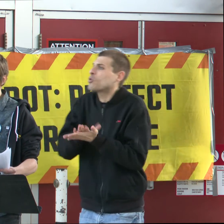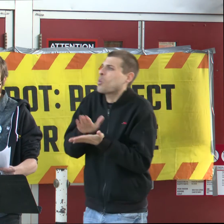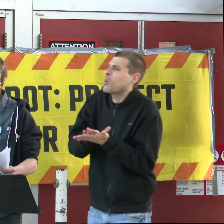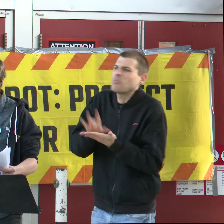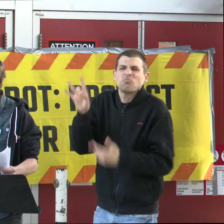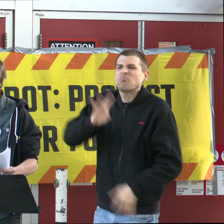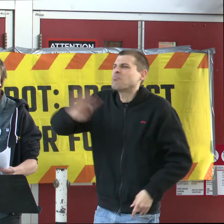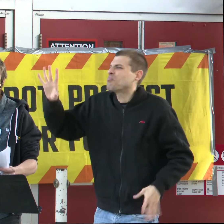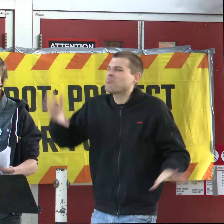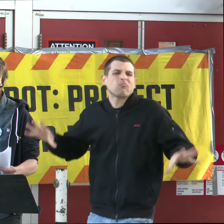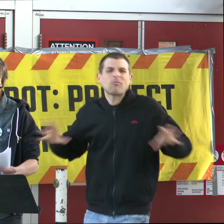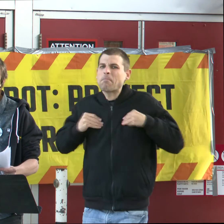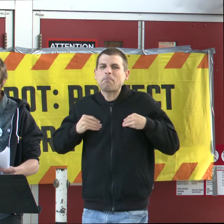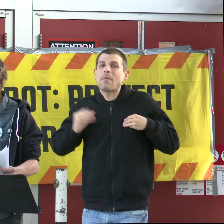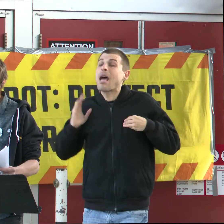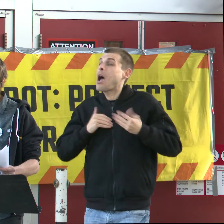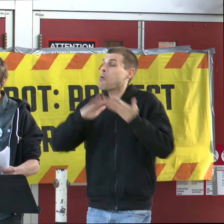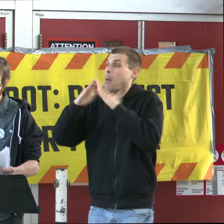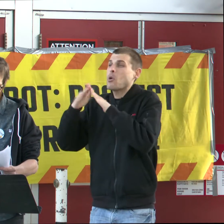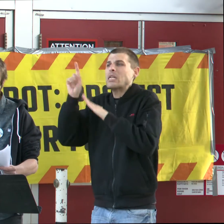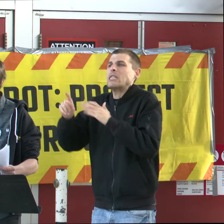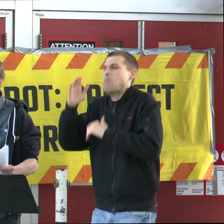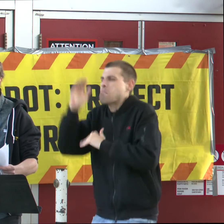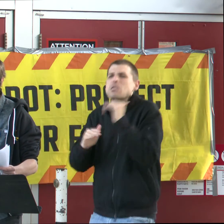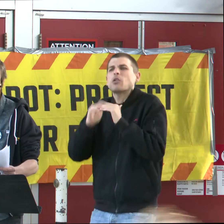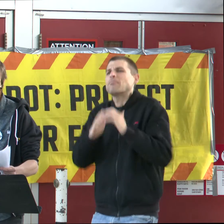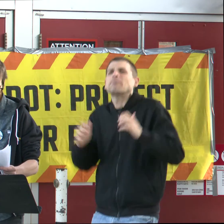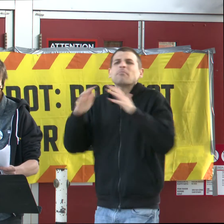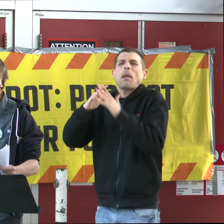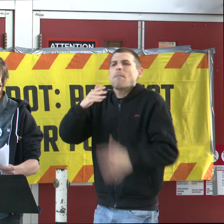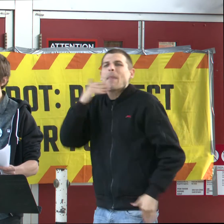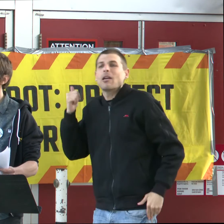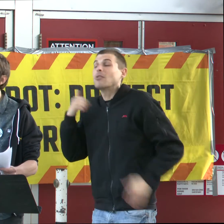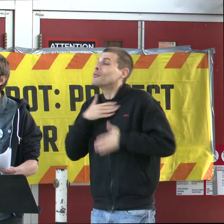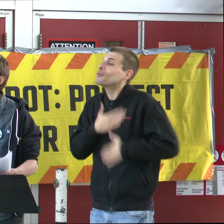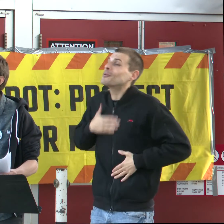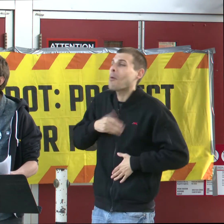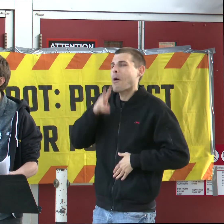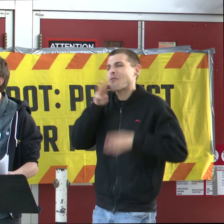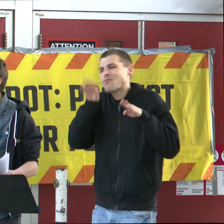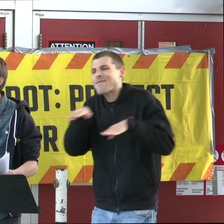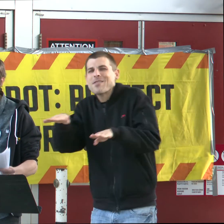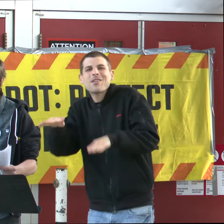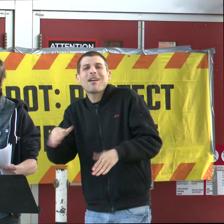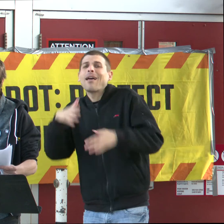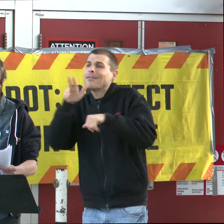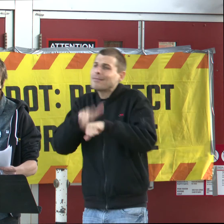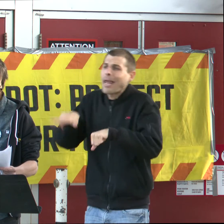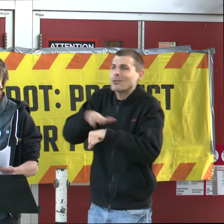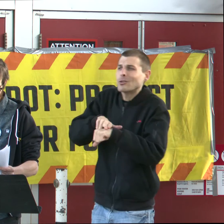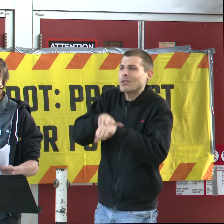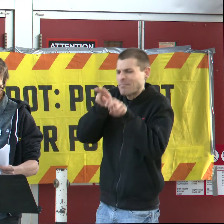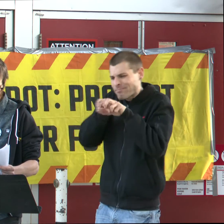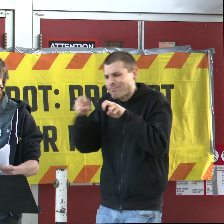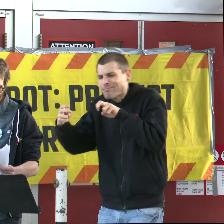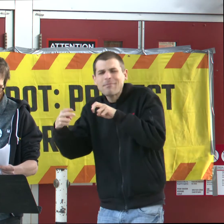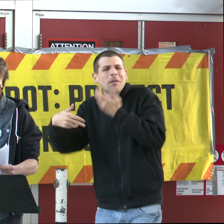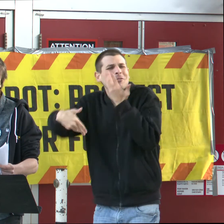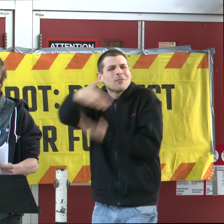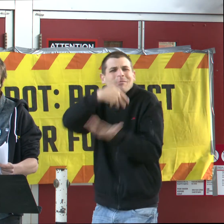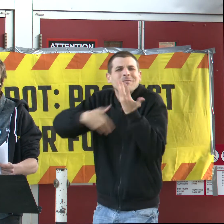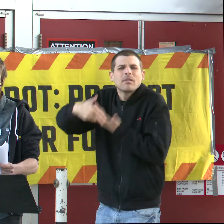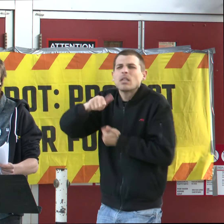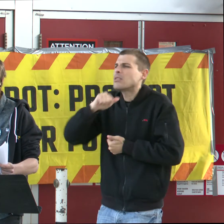We must build our community full of spaces where we can enjoy the river, enjoy nature, sit next to each other while not in traffic. And we have to